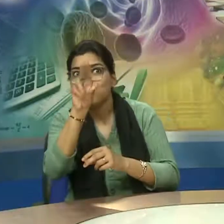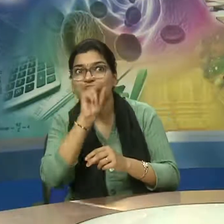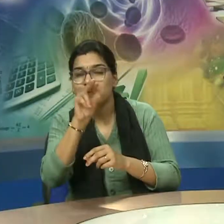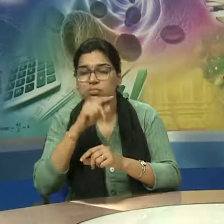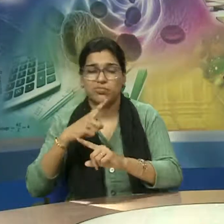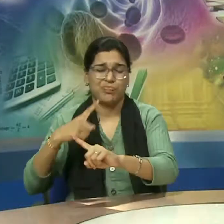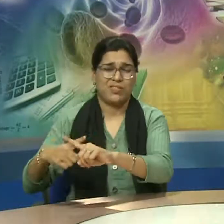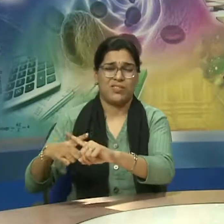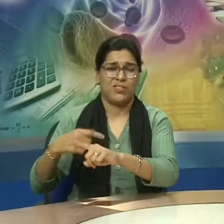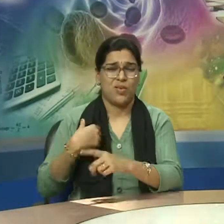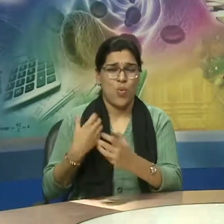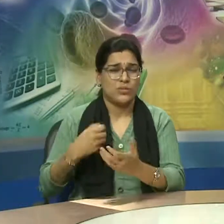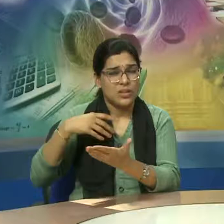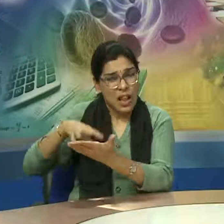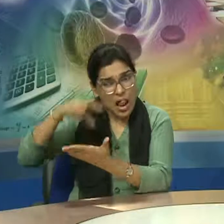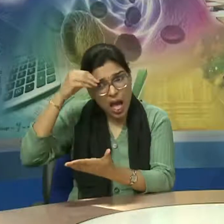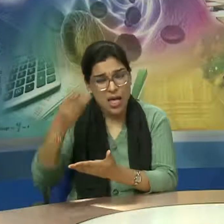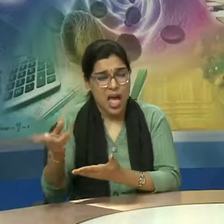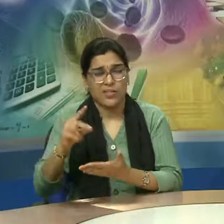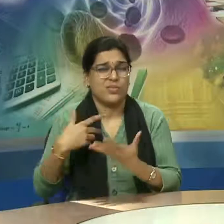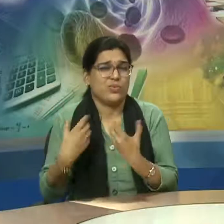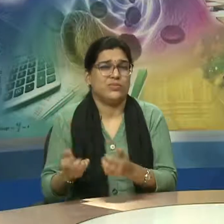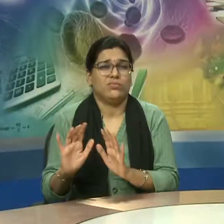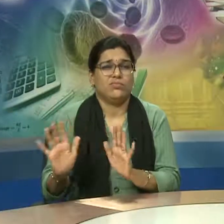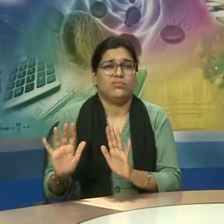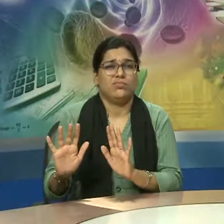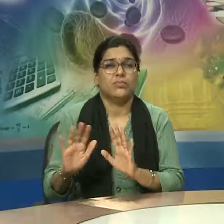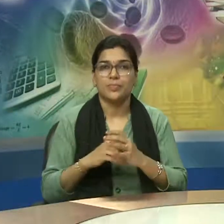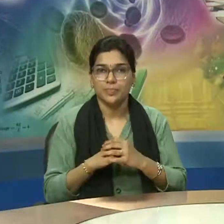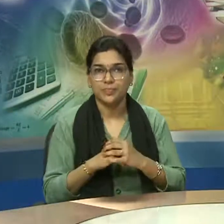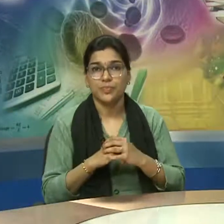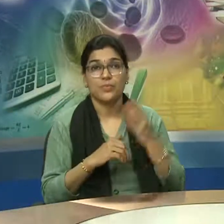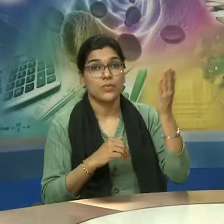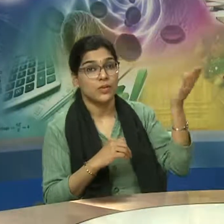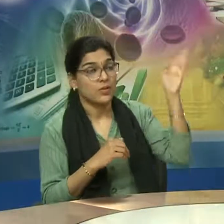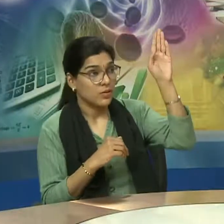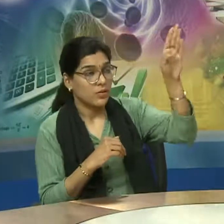J, I want to unlearn all this